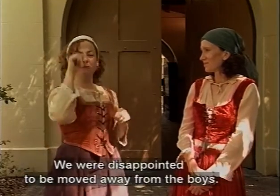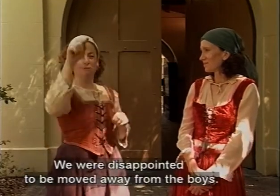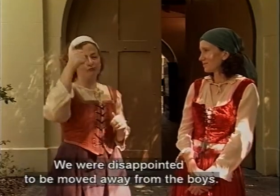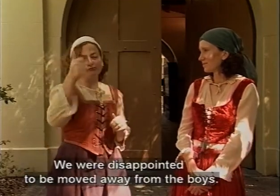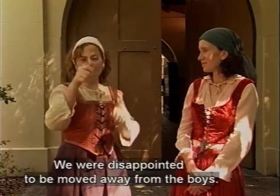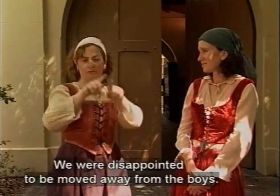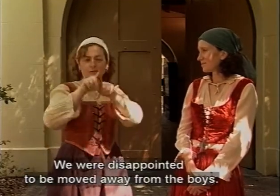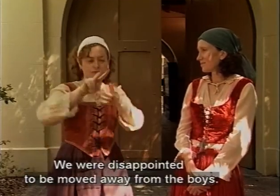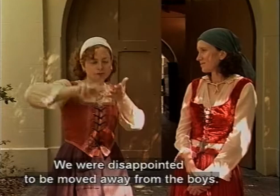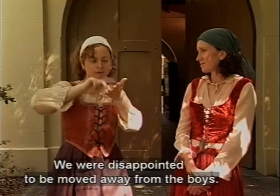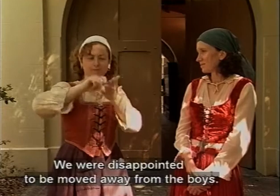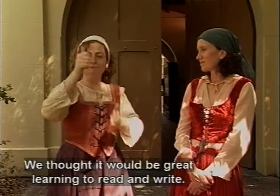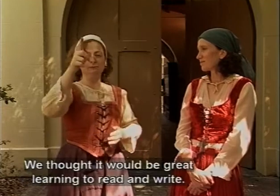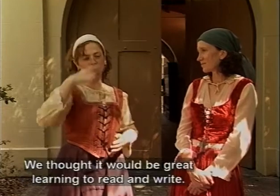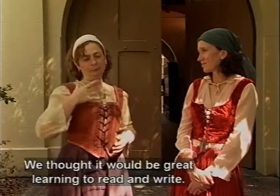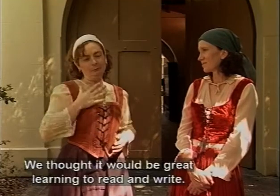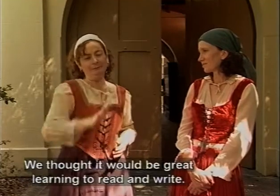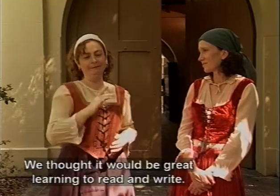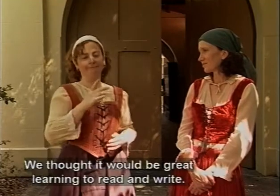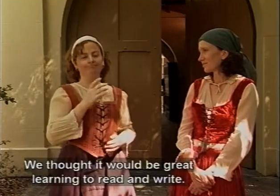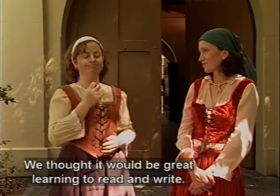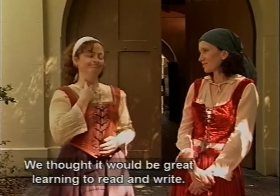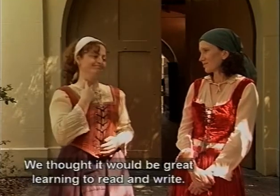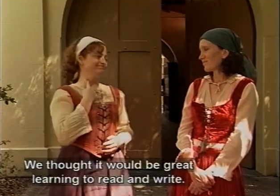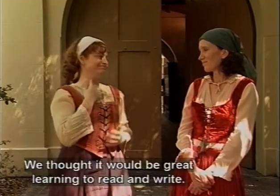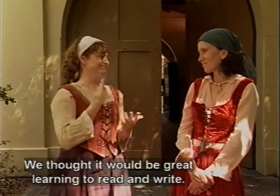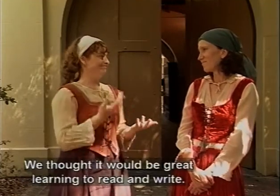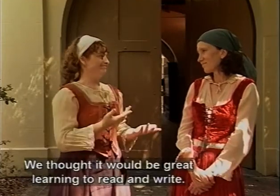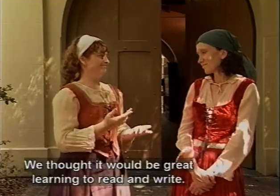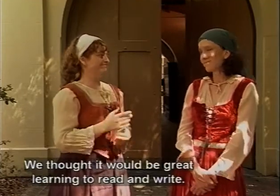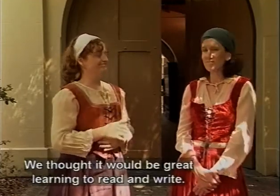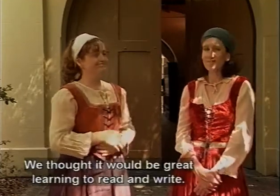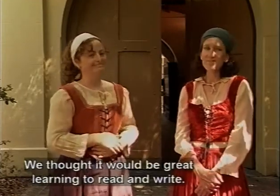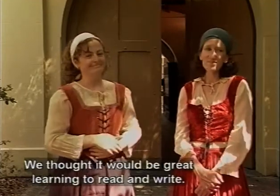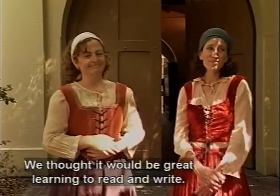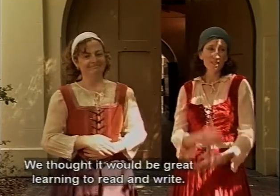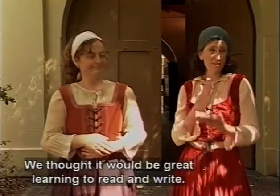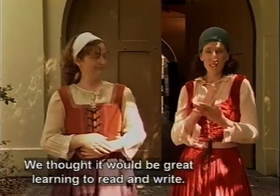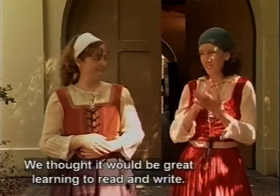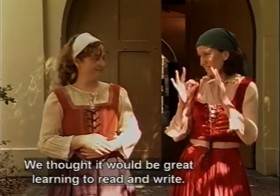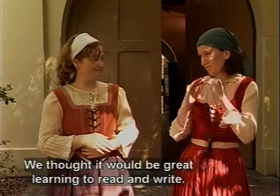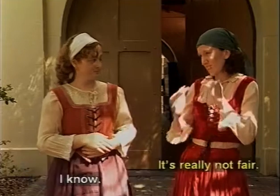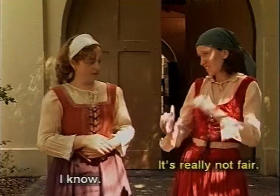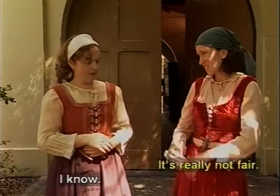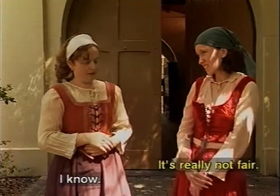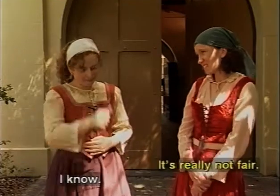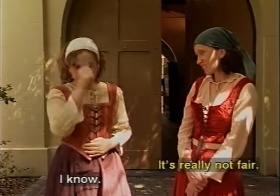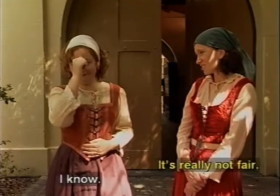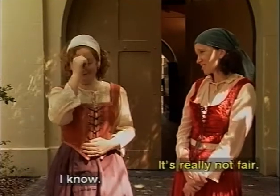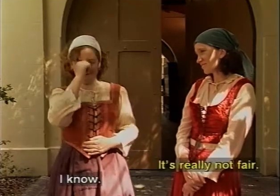away from the boys. We thought it would be great to learn to read and write. We were very disappointed. It's really not fair. I know.